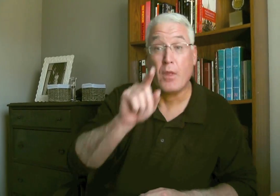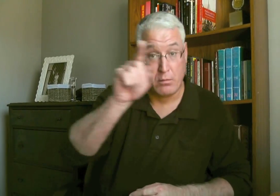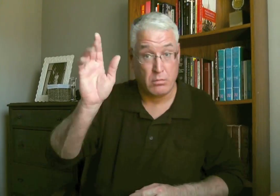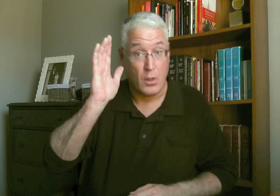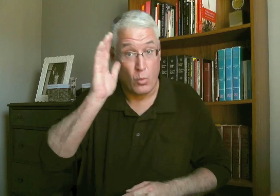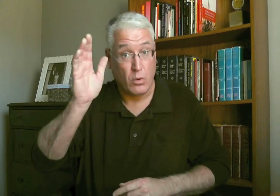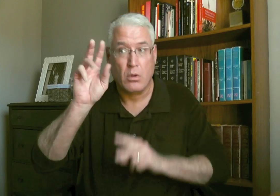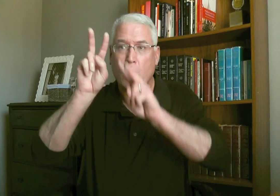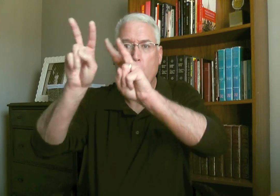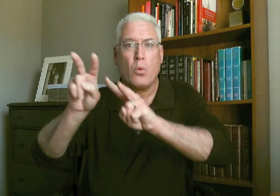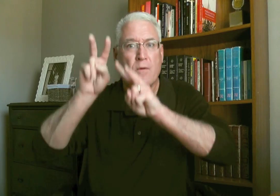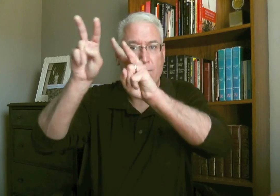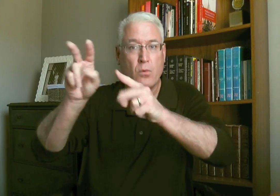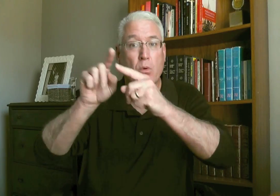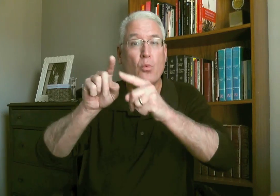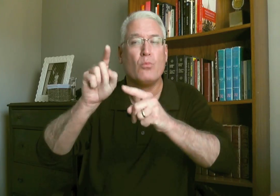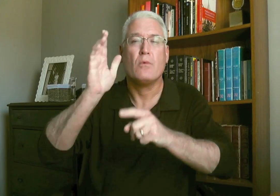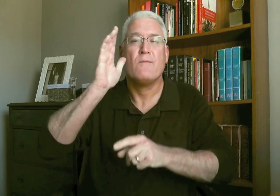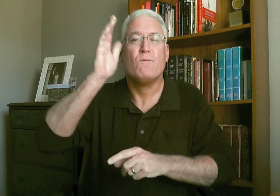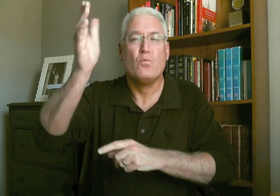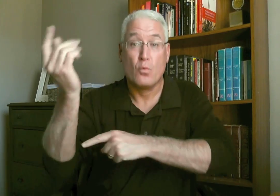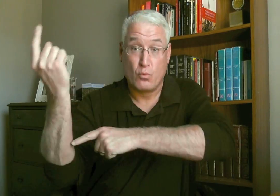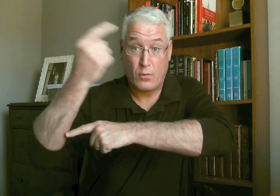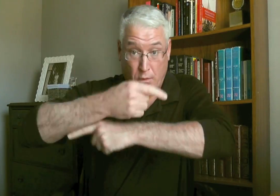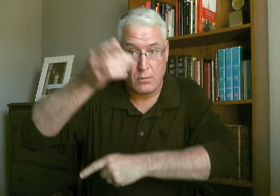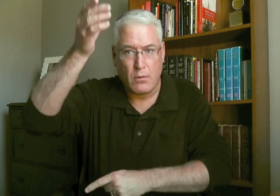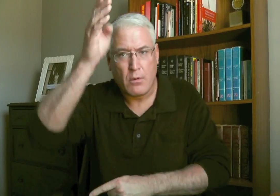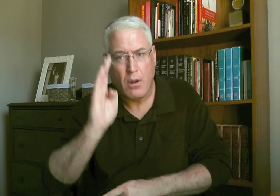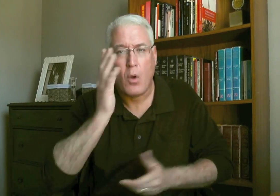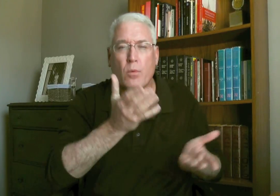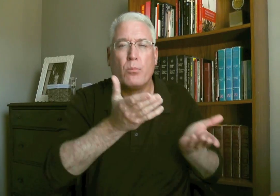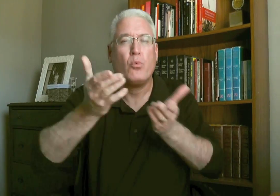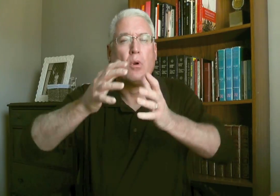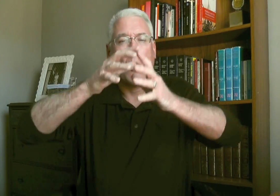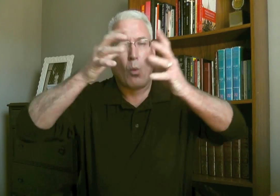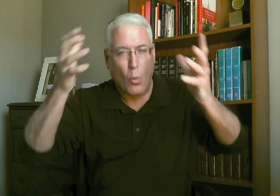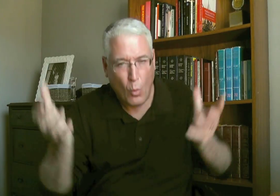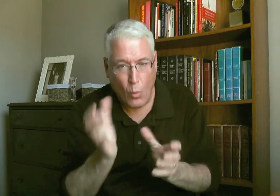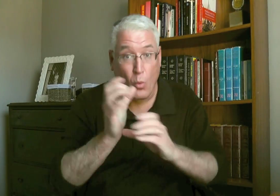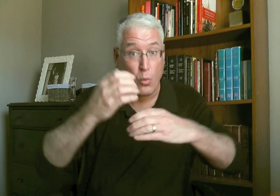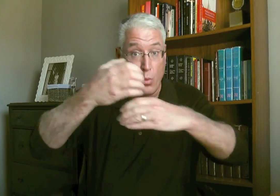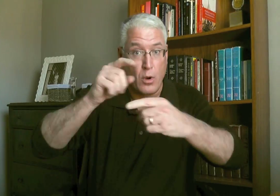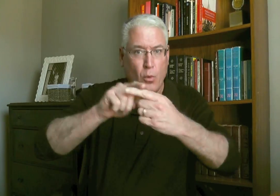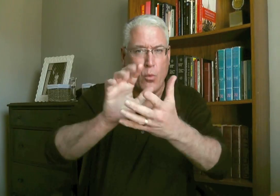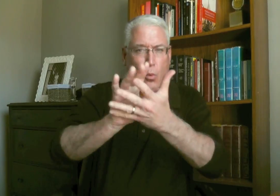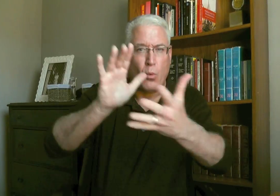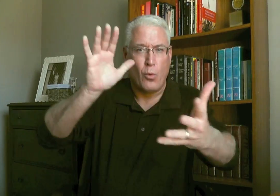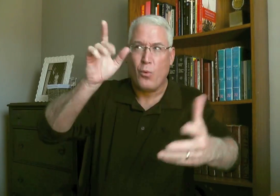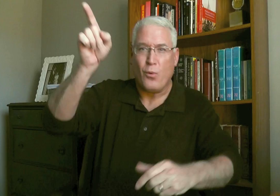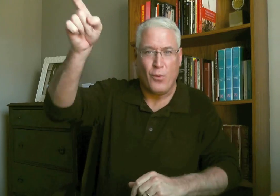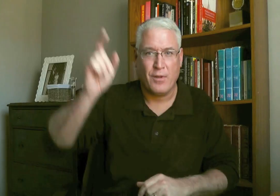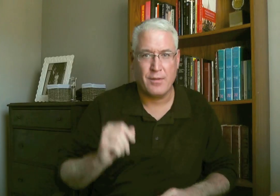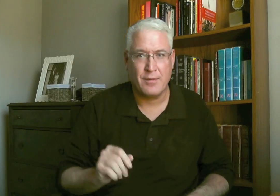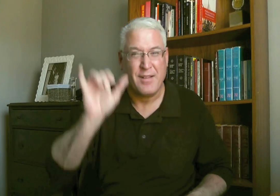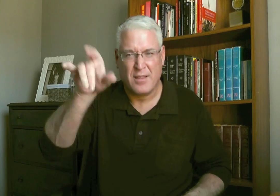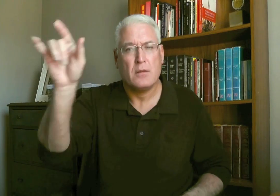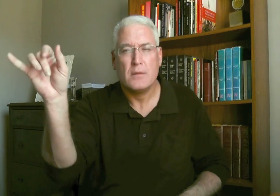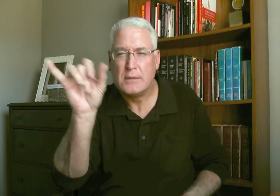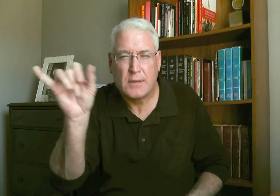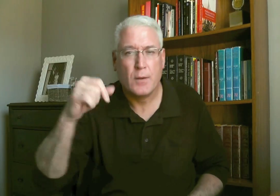but if they did, they would look forward to the day when the whole of creation would be brought to